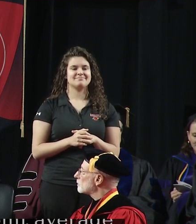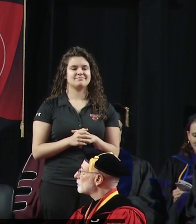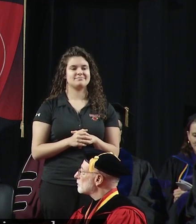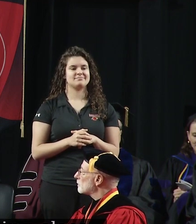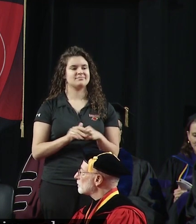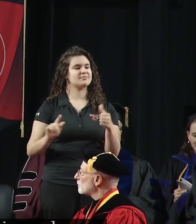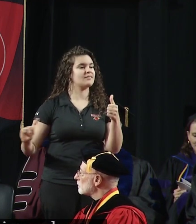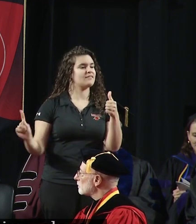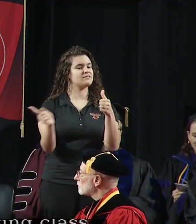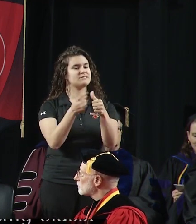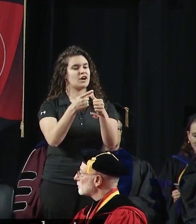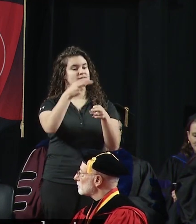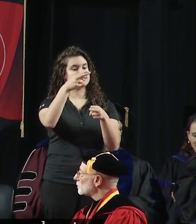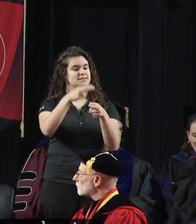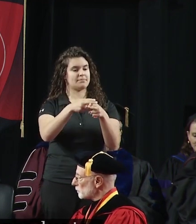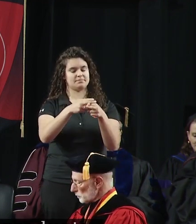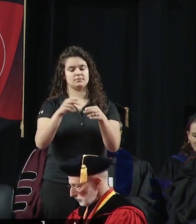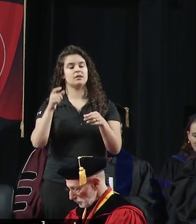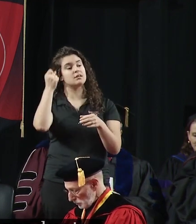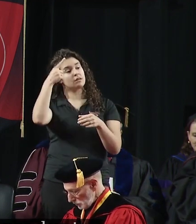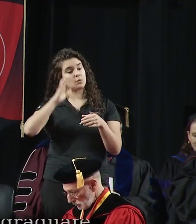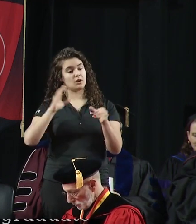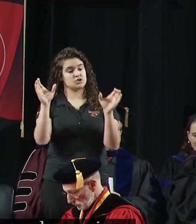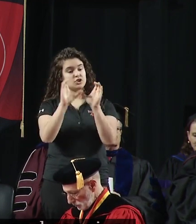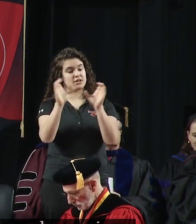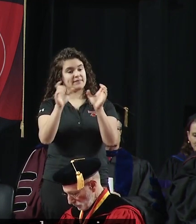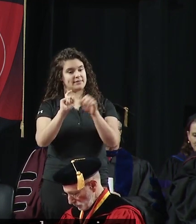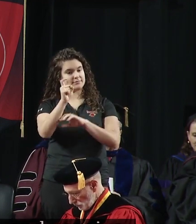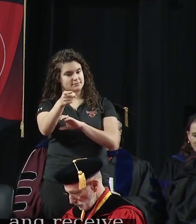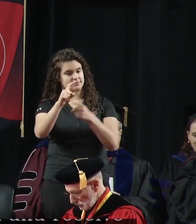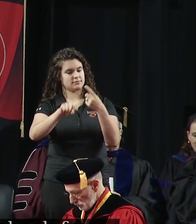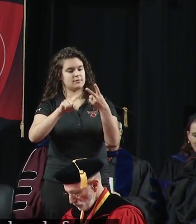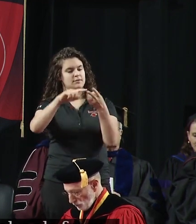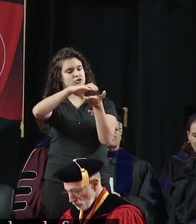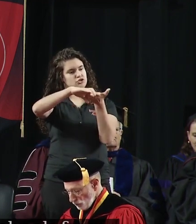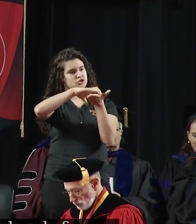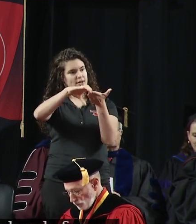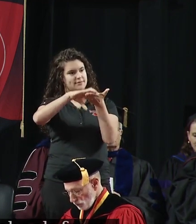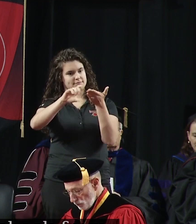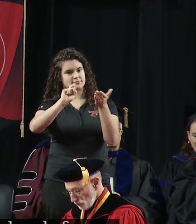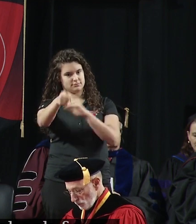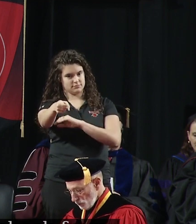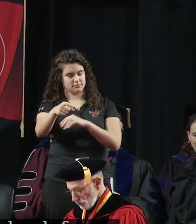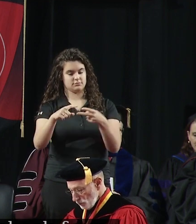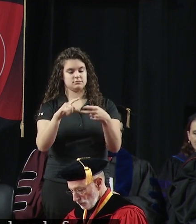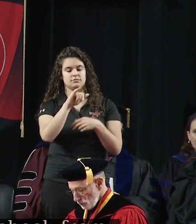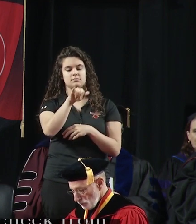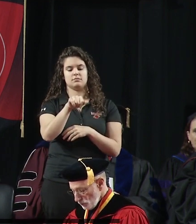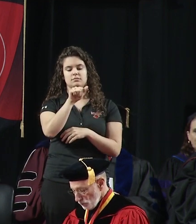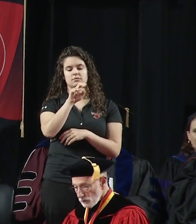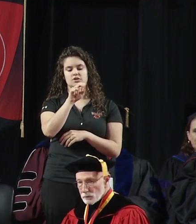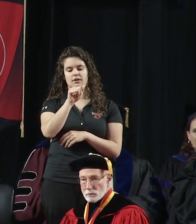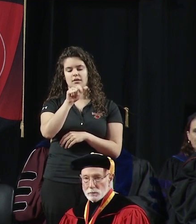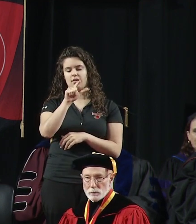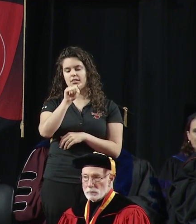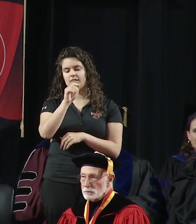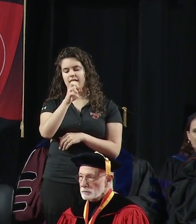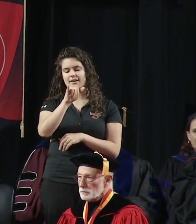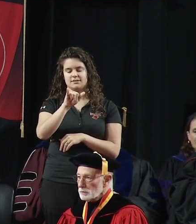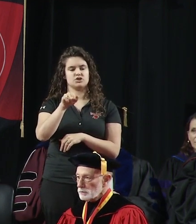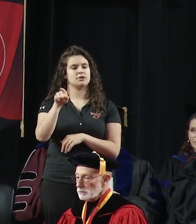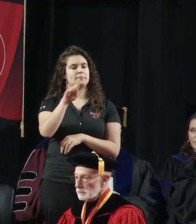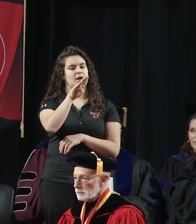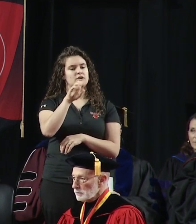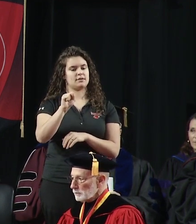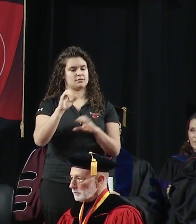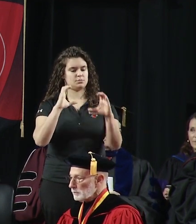please come forward and receive your certificate and check from President Evans. Ms. Jana Lacey, Bachelor of